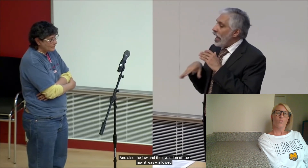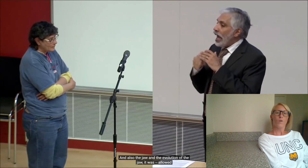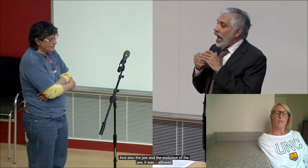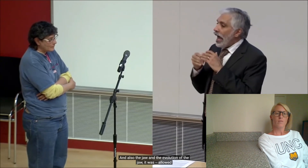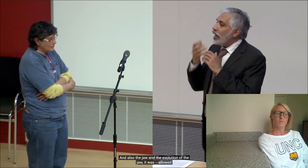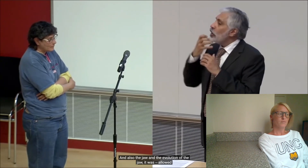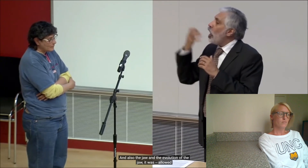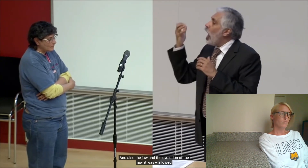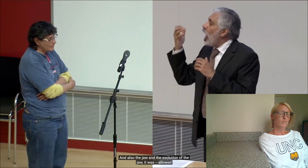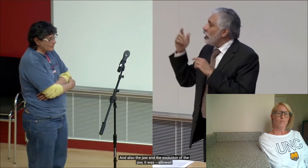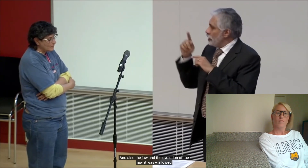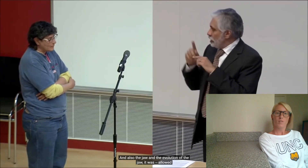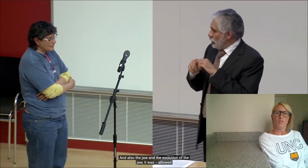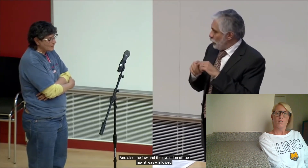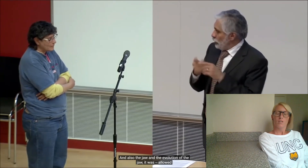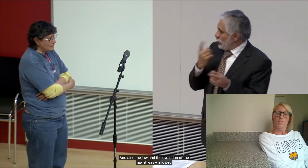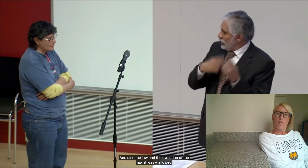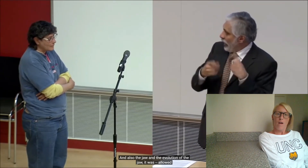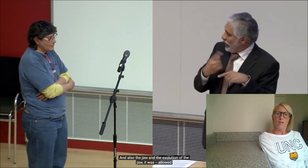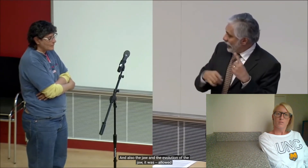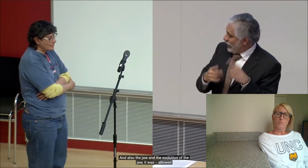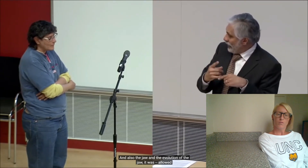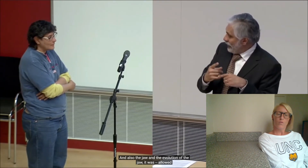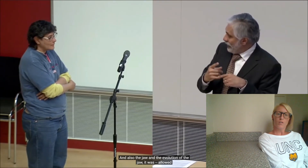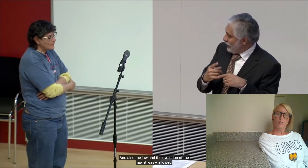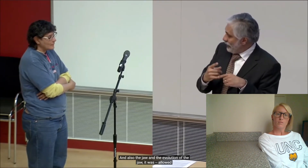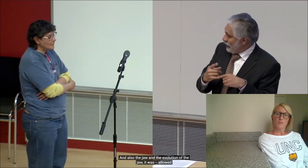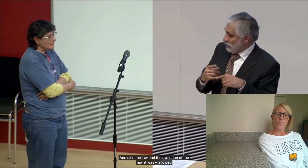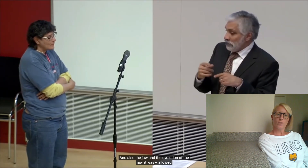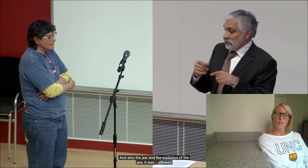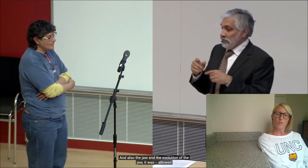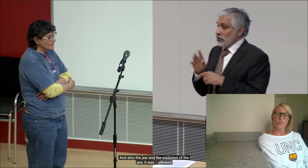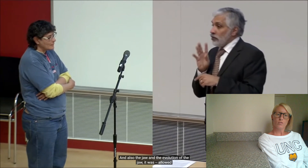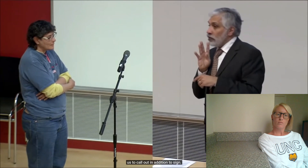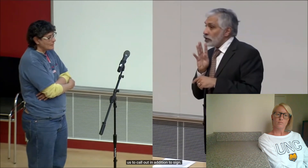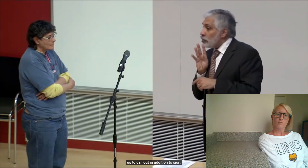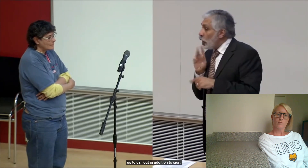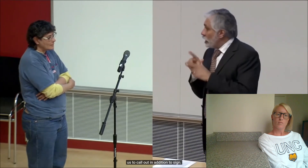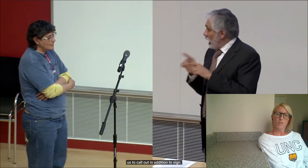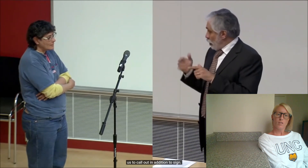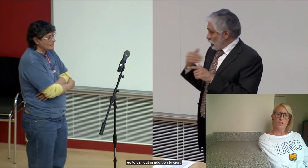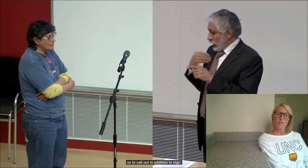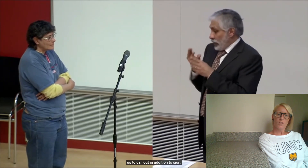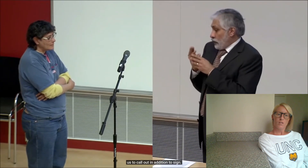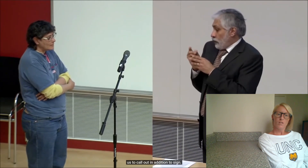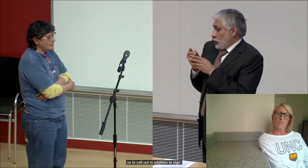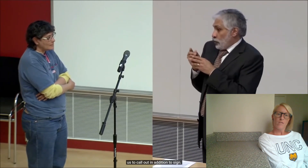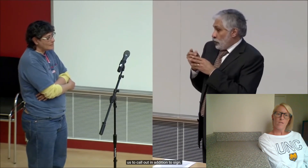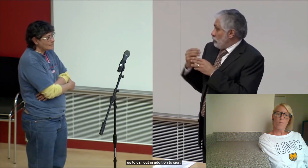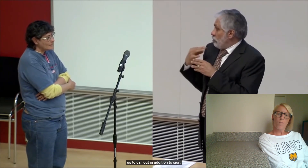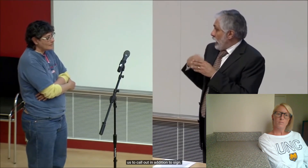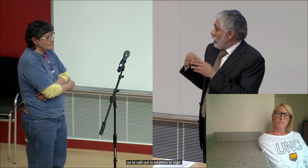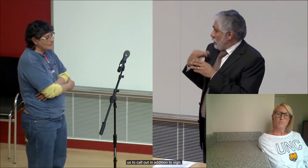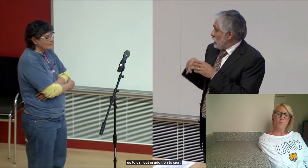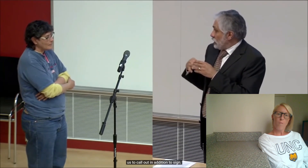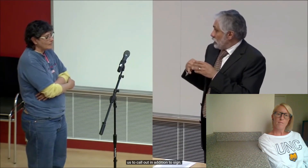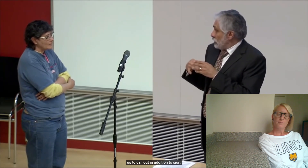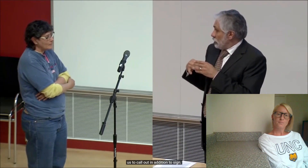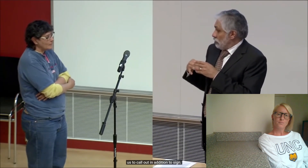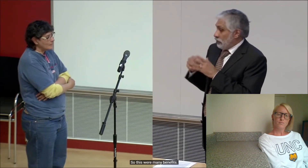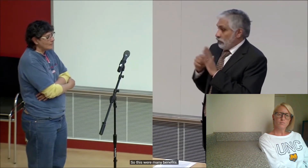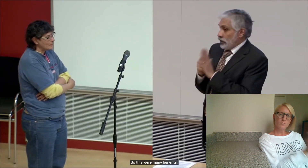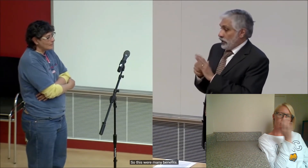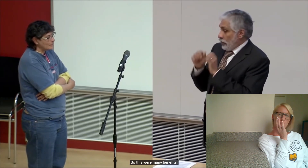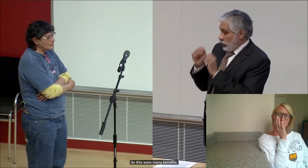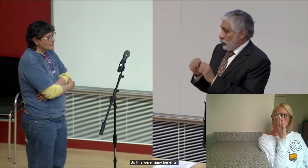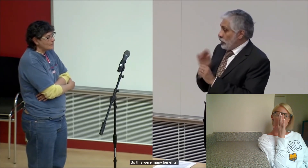jaw way and the evolution of the jaw, before. it was allowed us to call out in addition to sign.